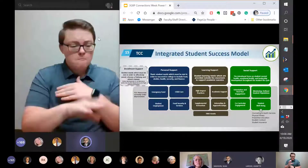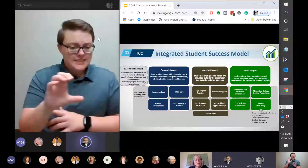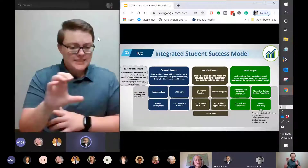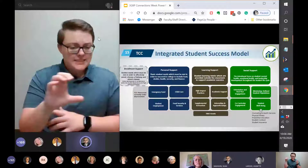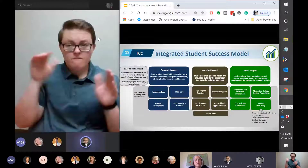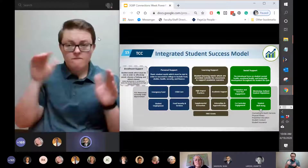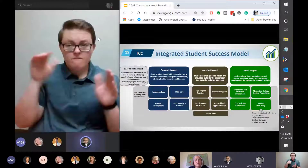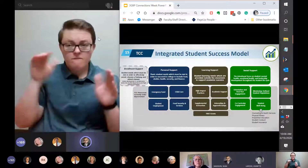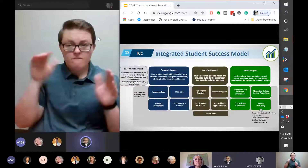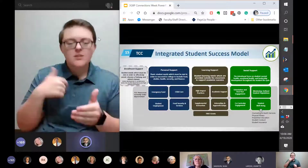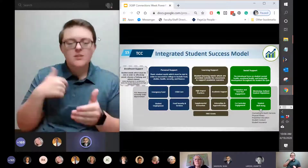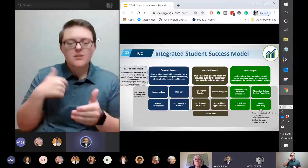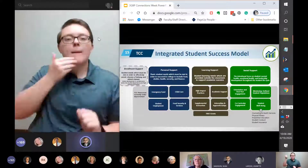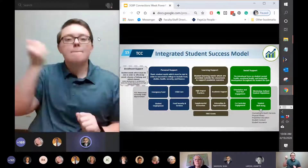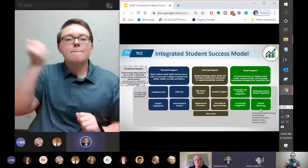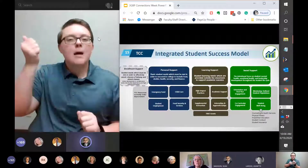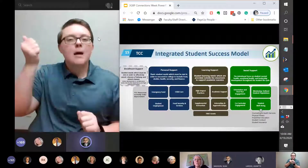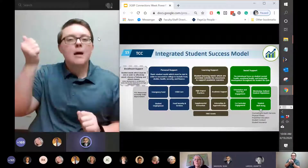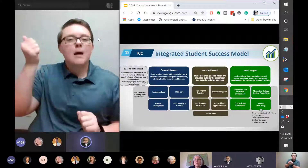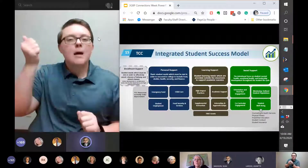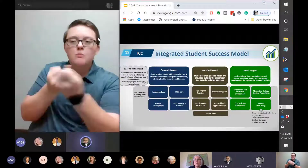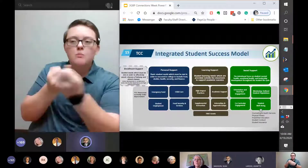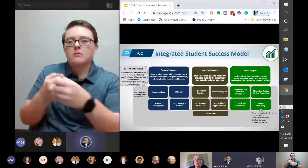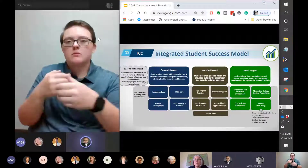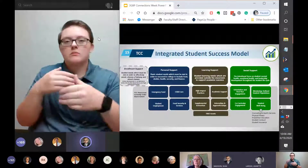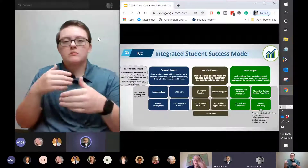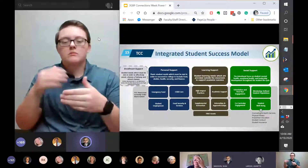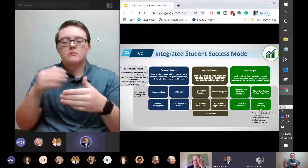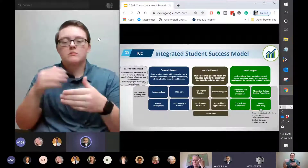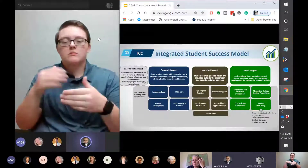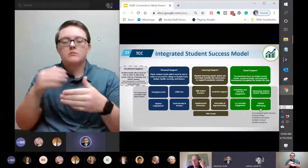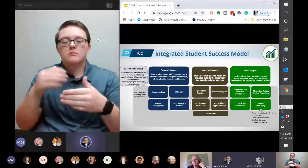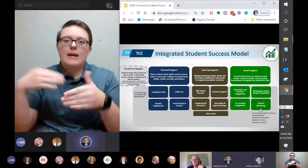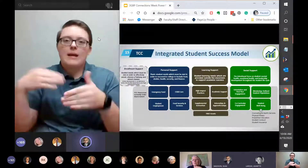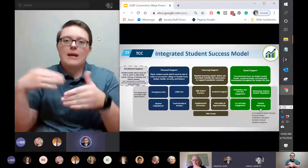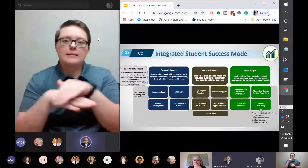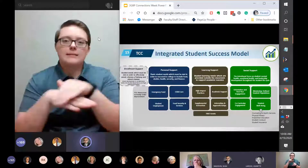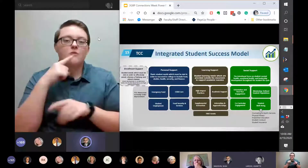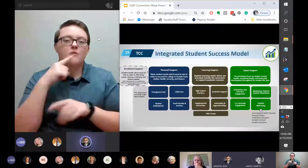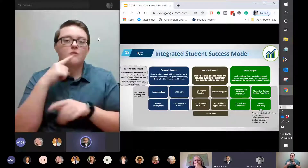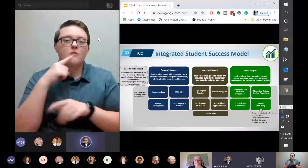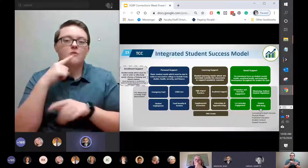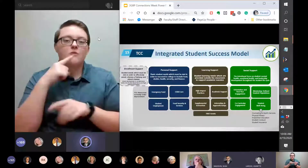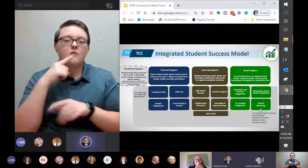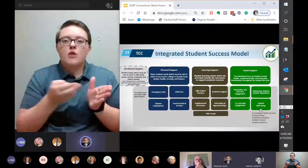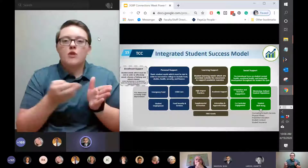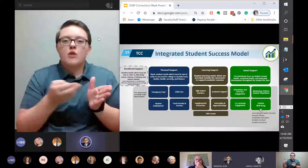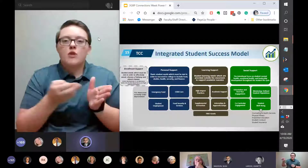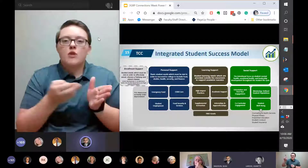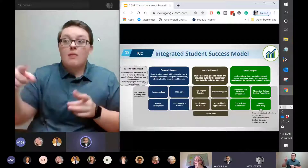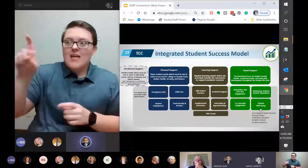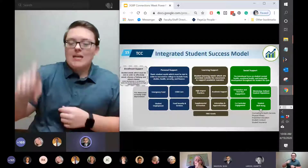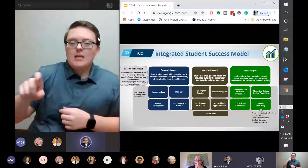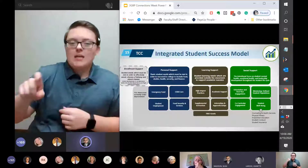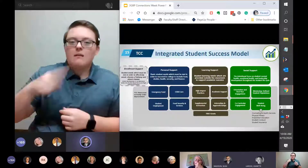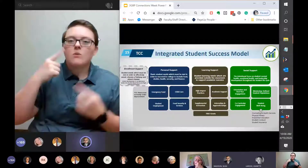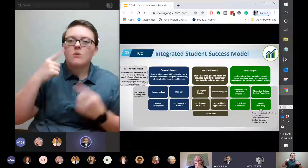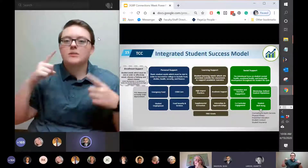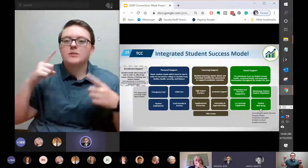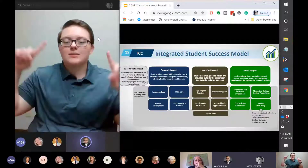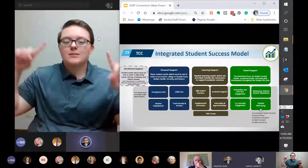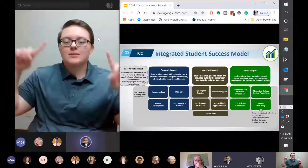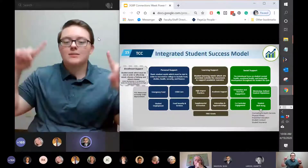student access to the abundance of resources and services that they will need to be successful at each of our